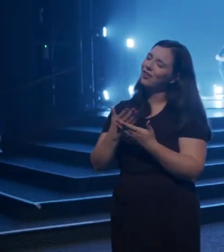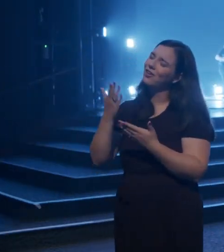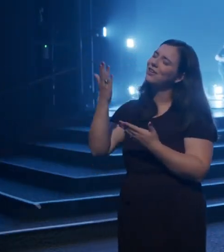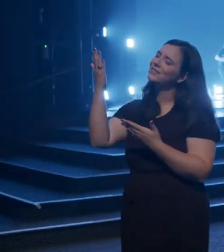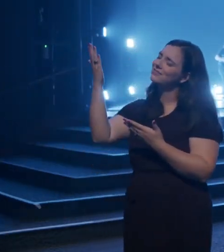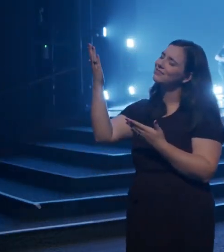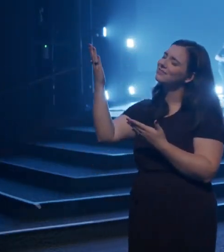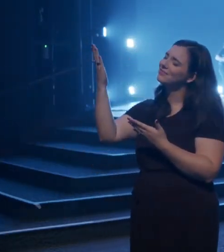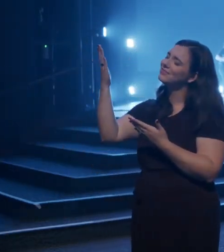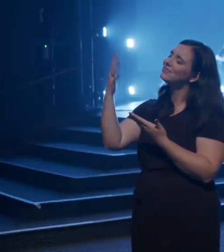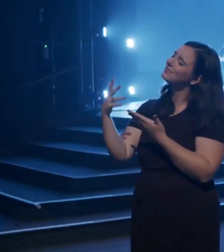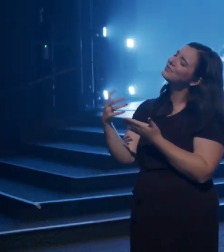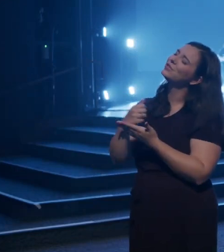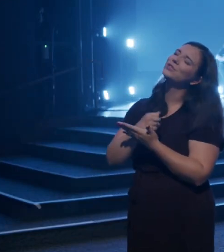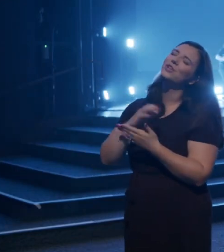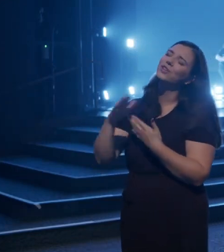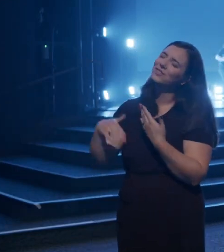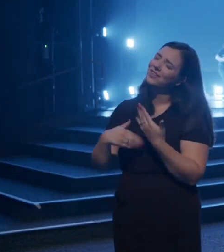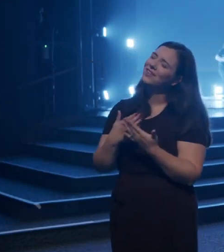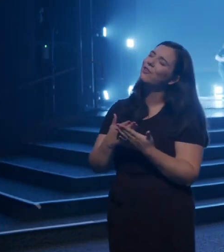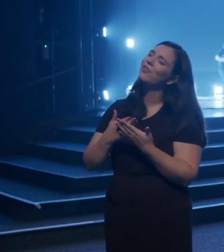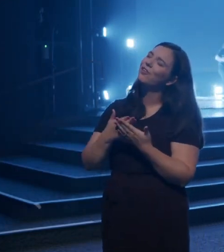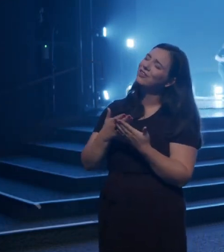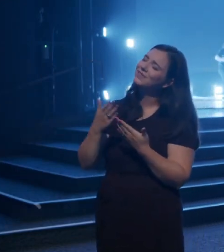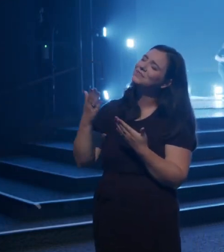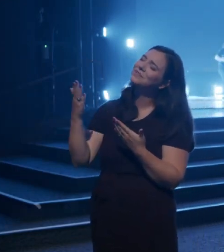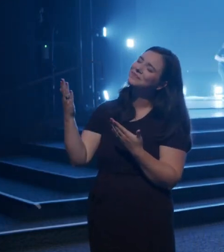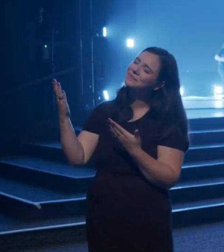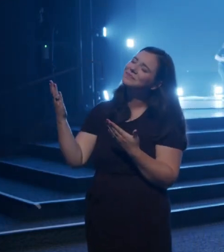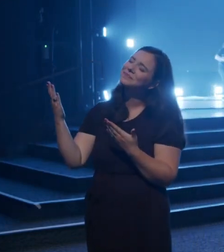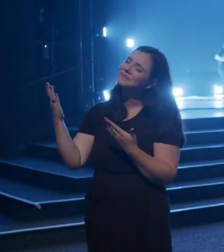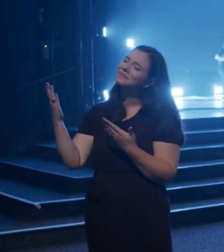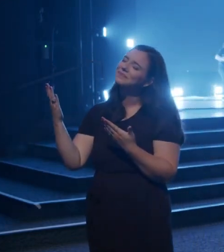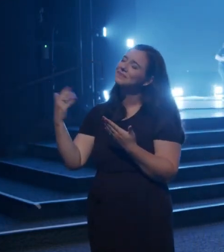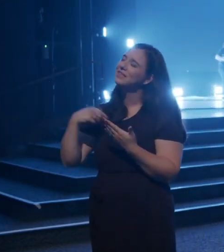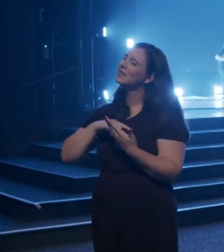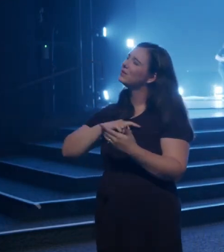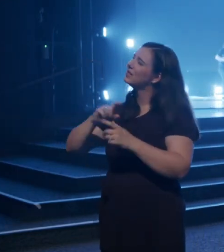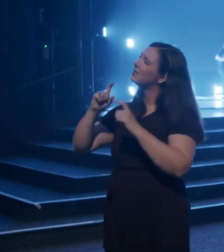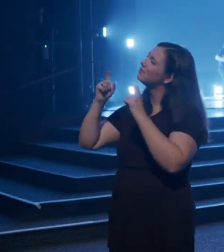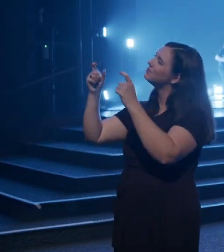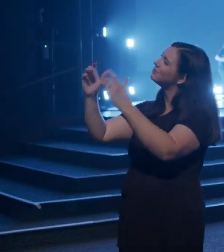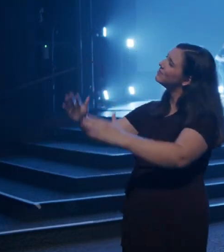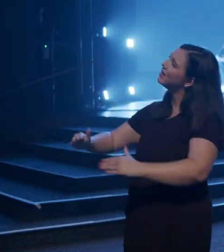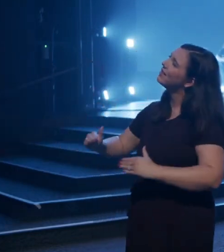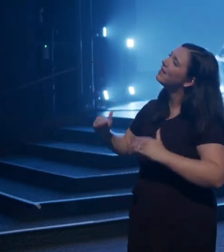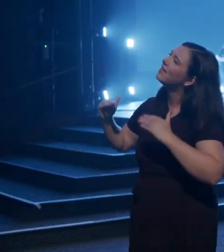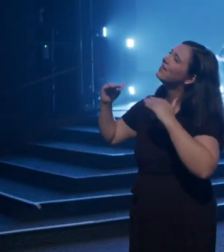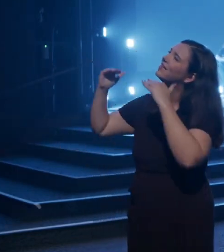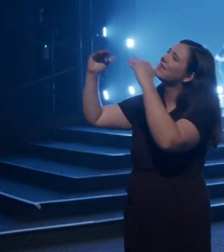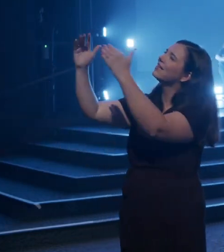deserve it all. You deserve it all. We give you the